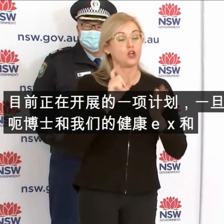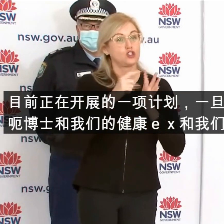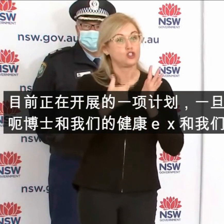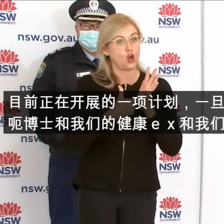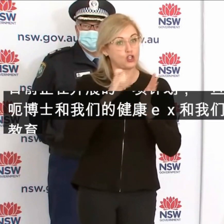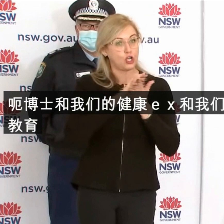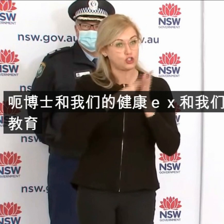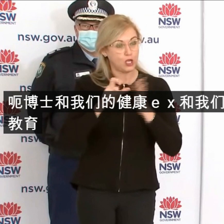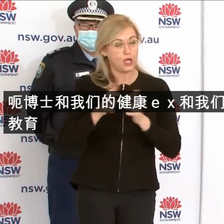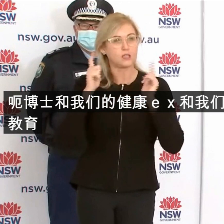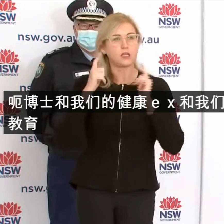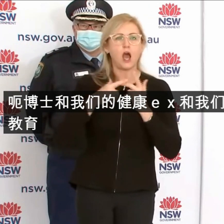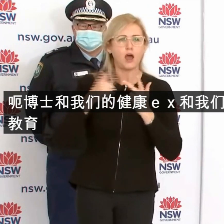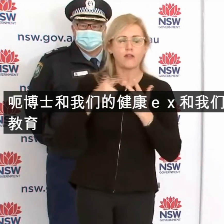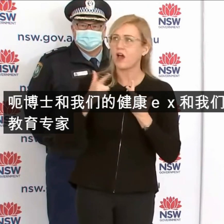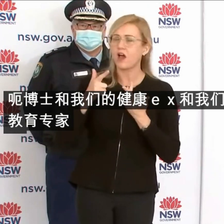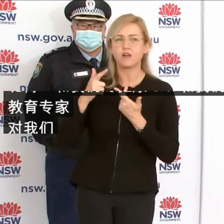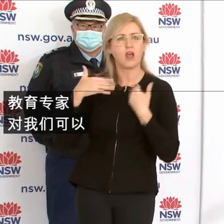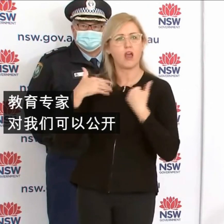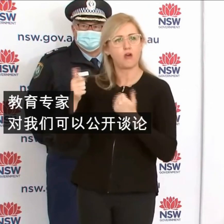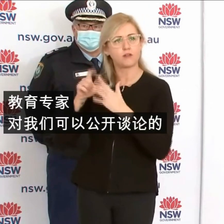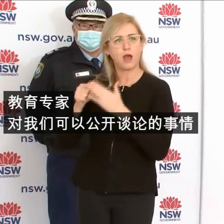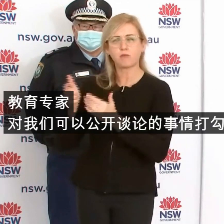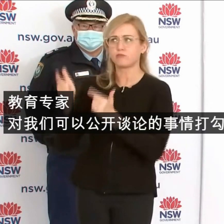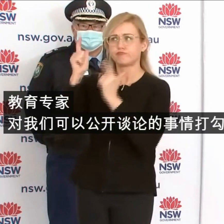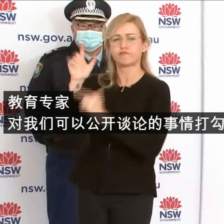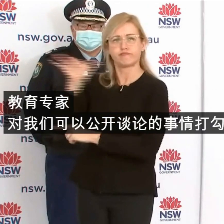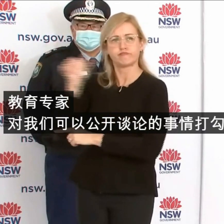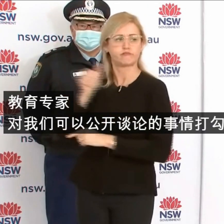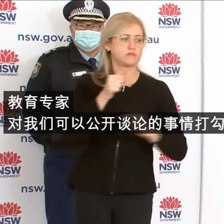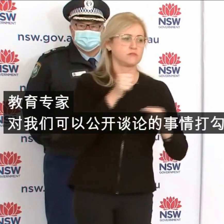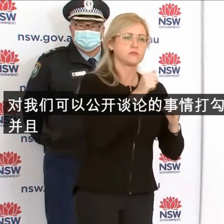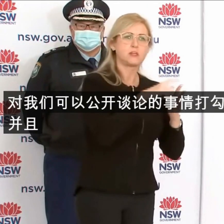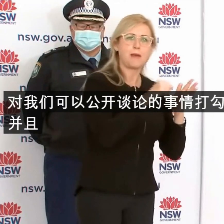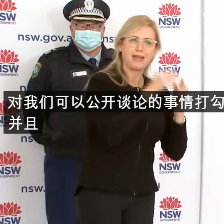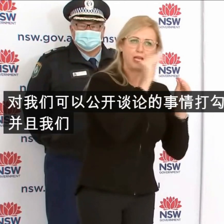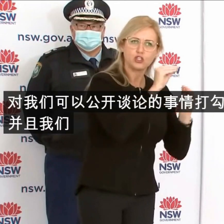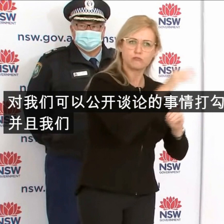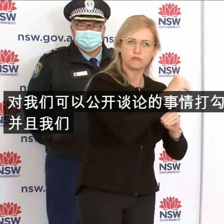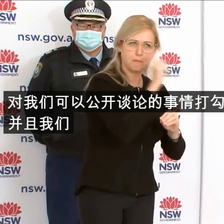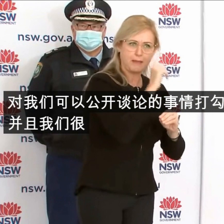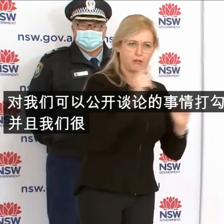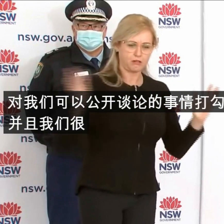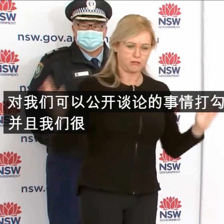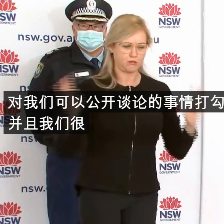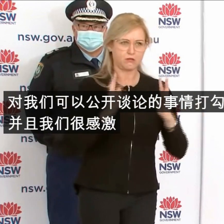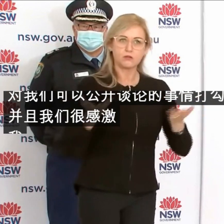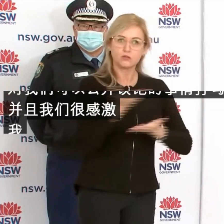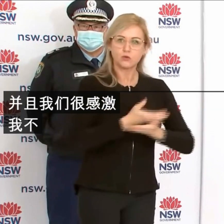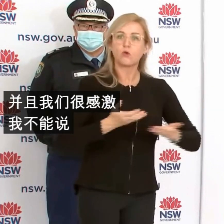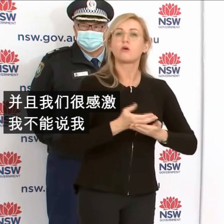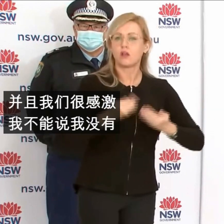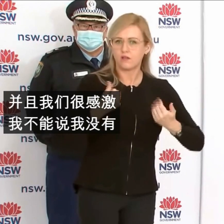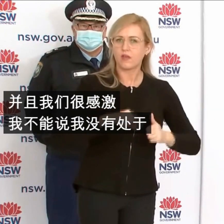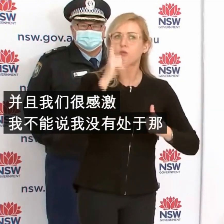and our health and our education experts give the tick off to what we can talk about publicly, we will. And we appreciate, and I